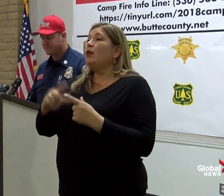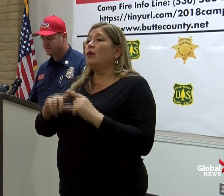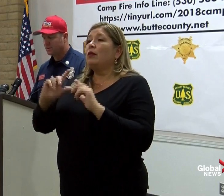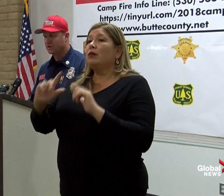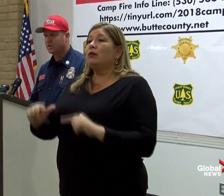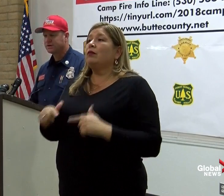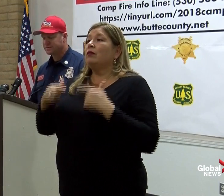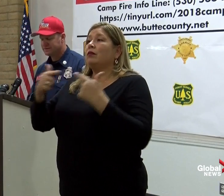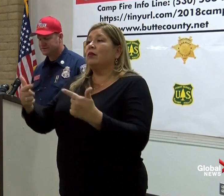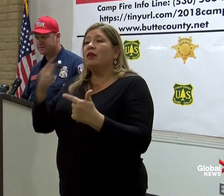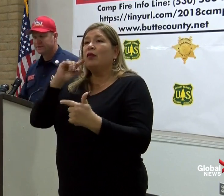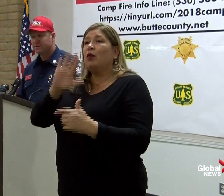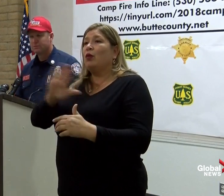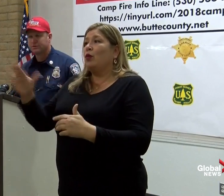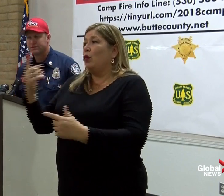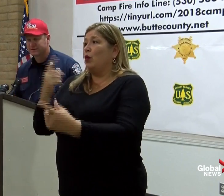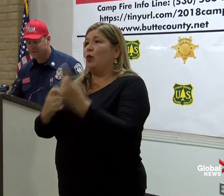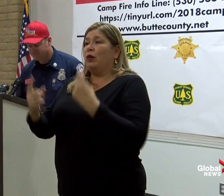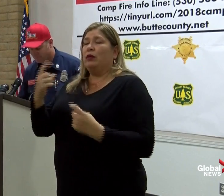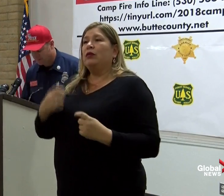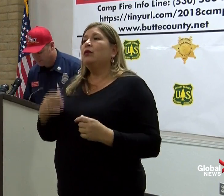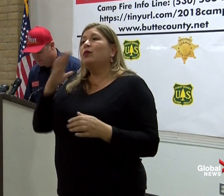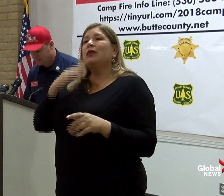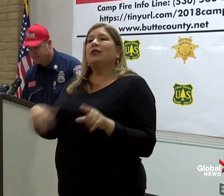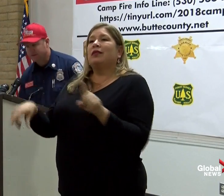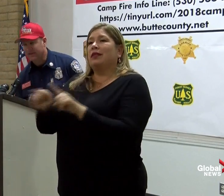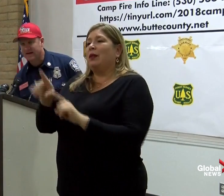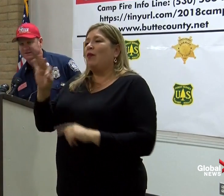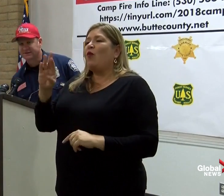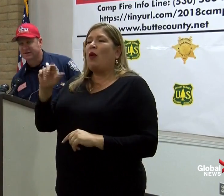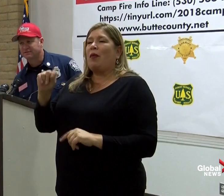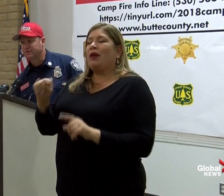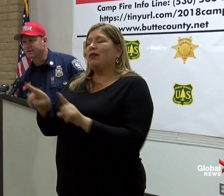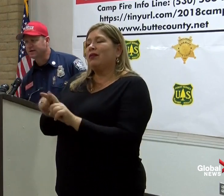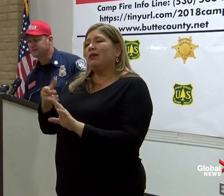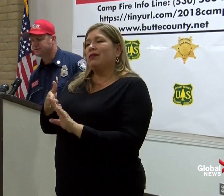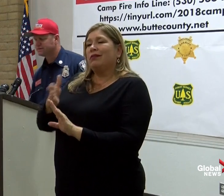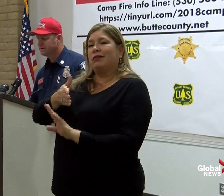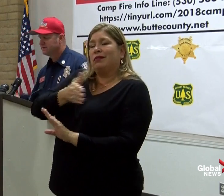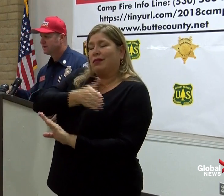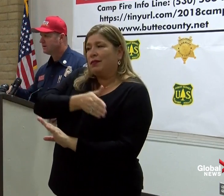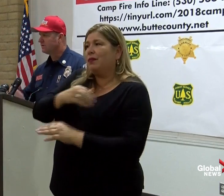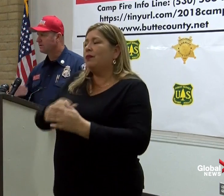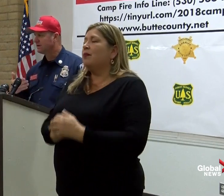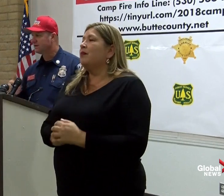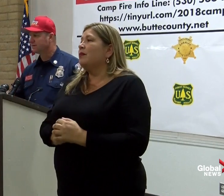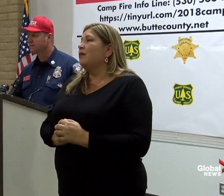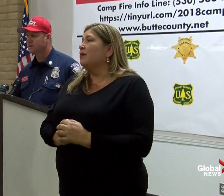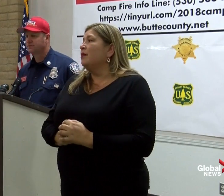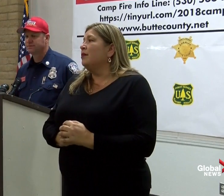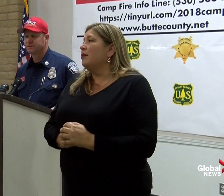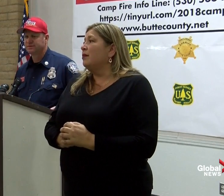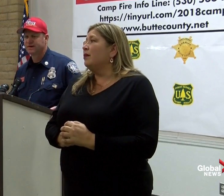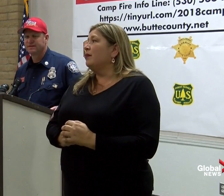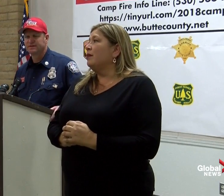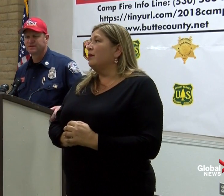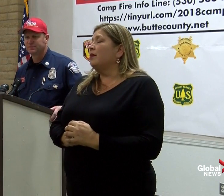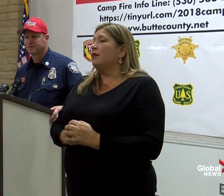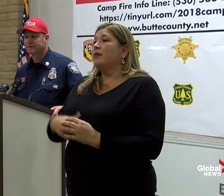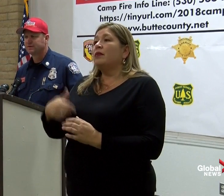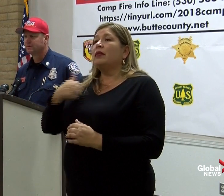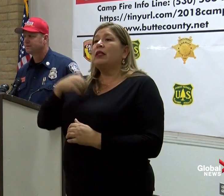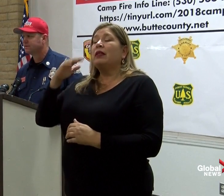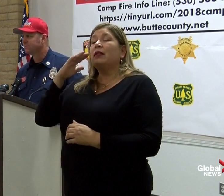it up for questions. We'll do the same format we've done the last few nights. I'll define